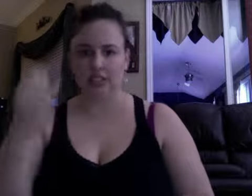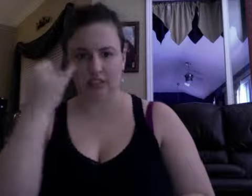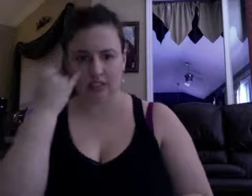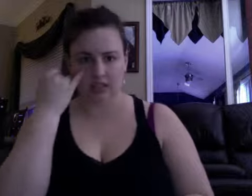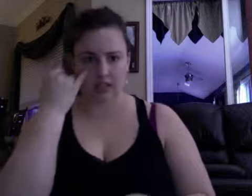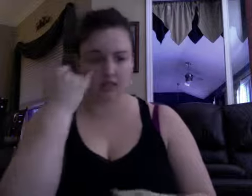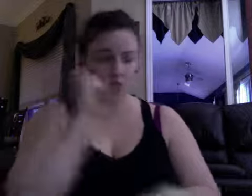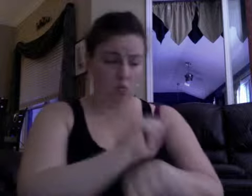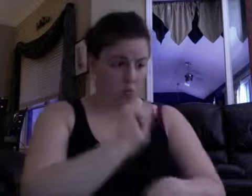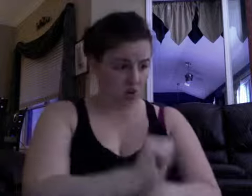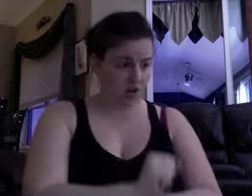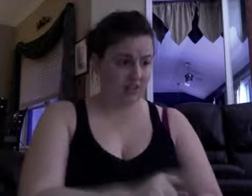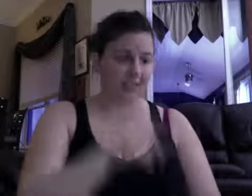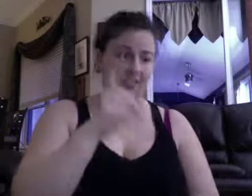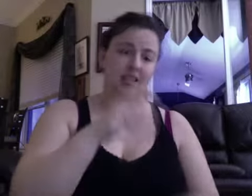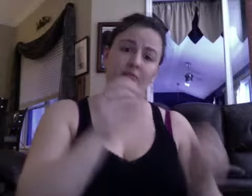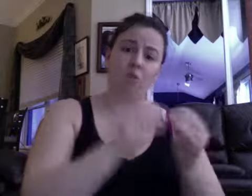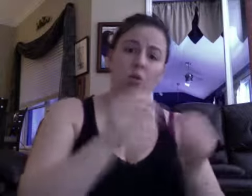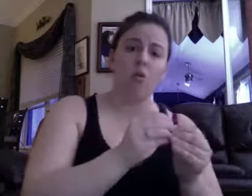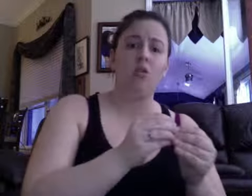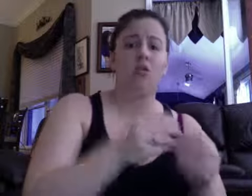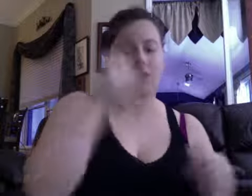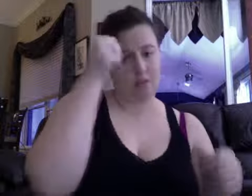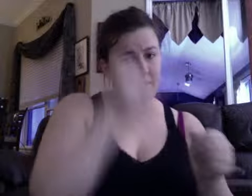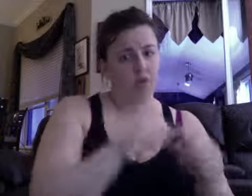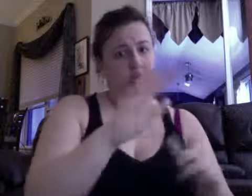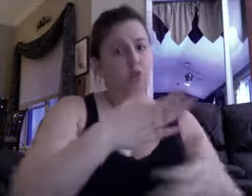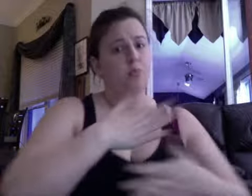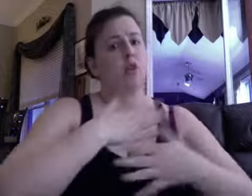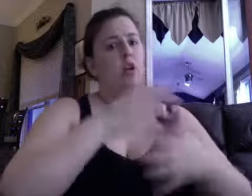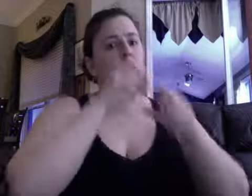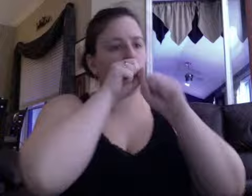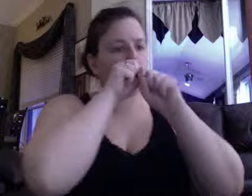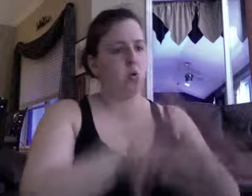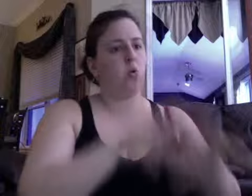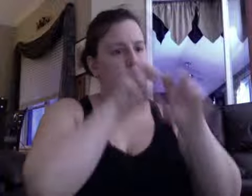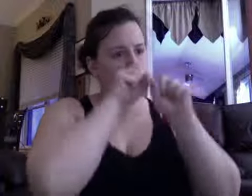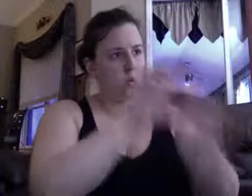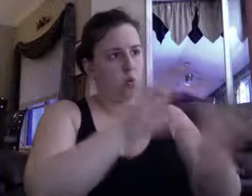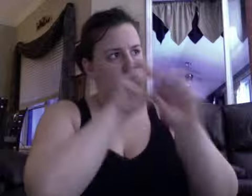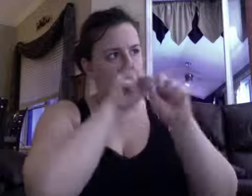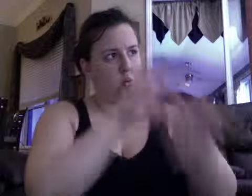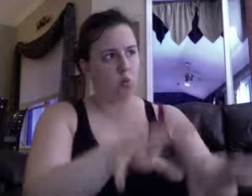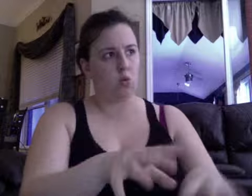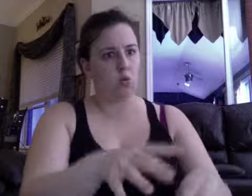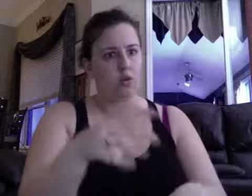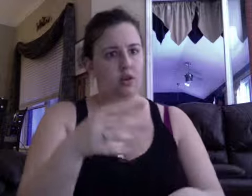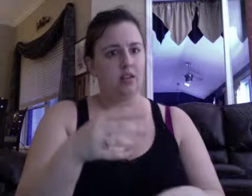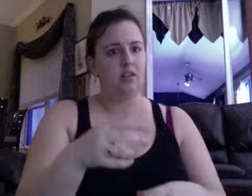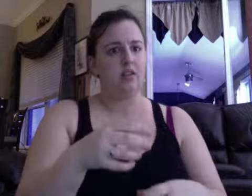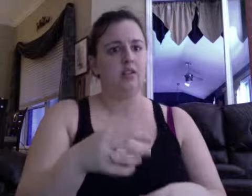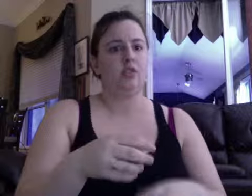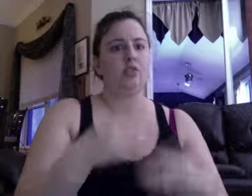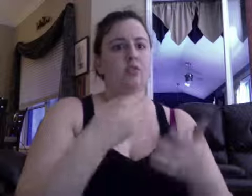oxygen into your body, also you're breathing out more because you're getting rid of more carbon dioxide. All